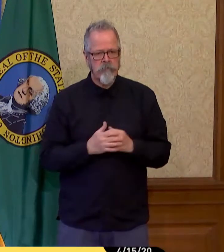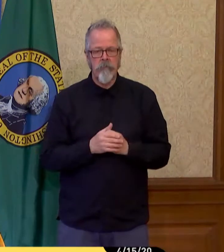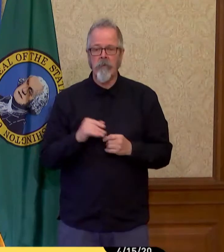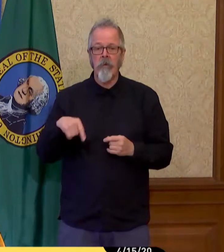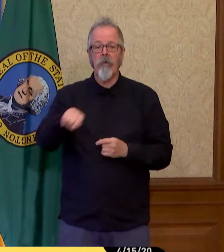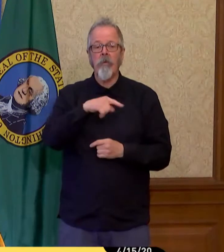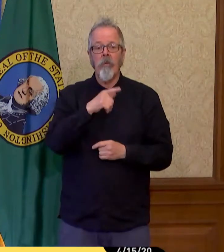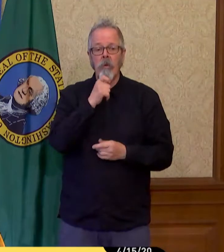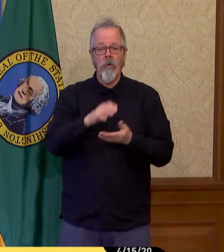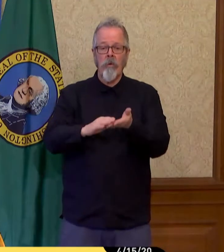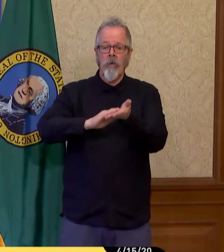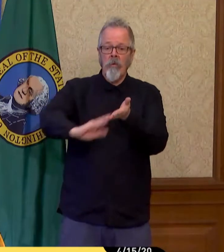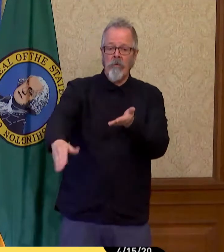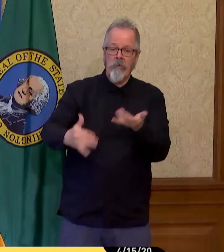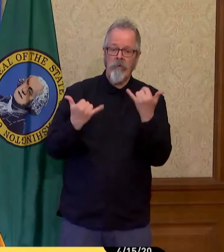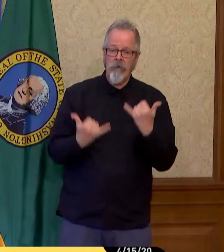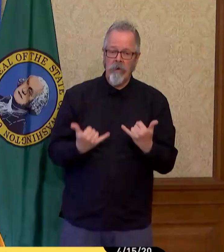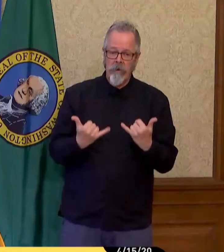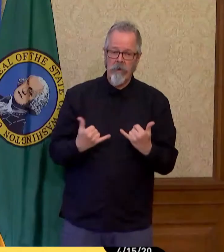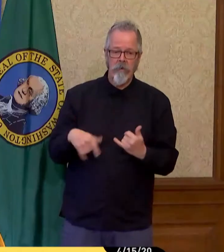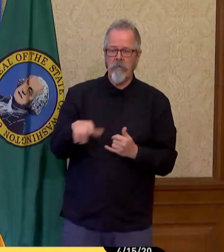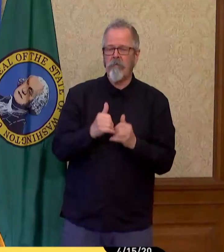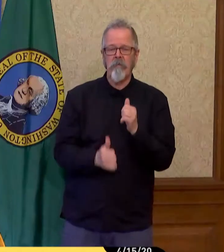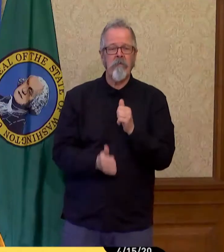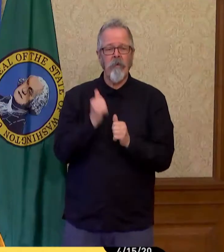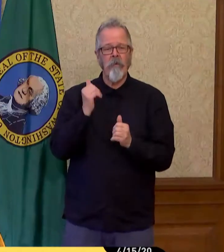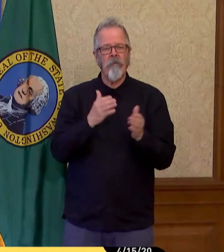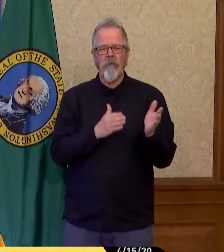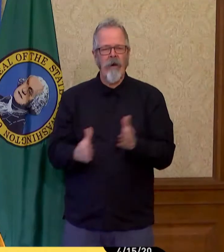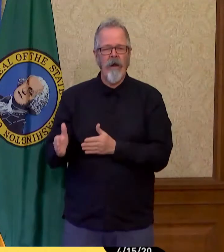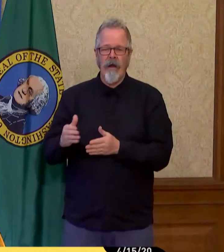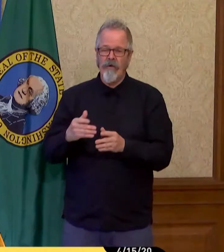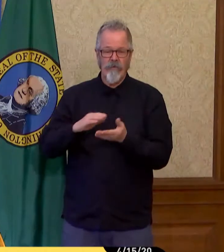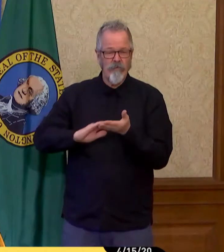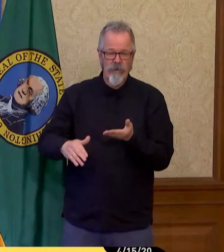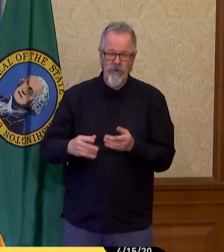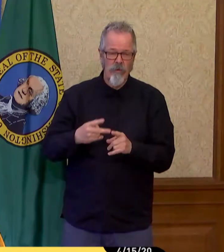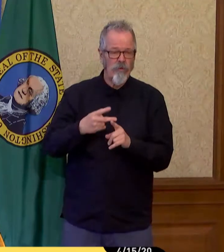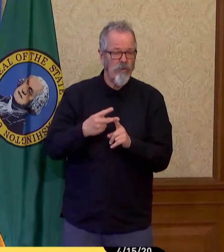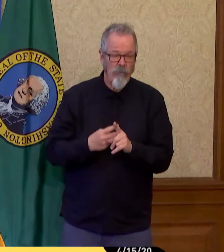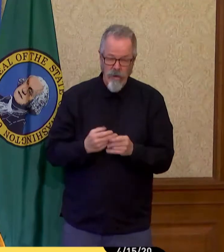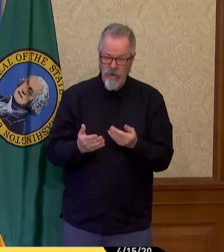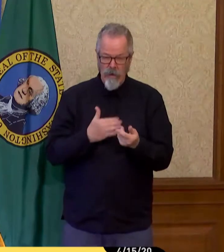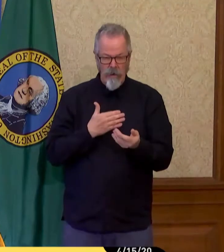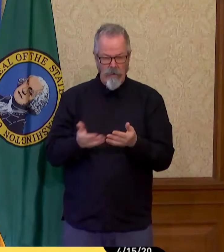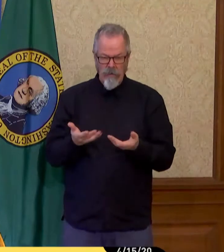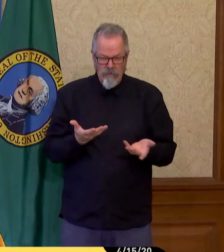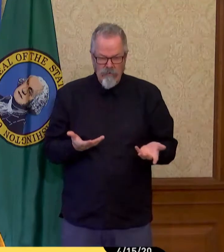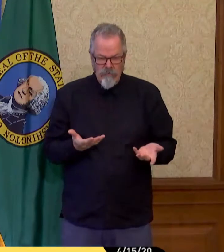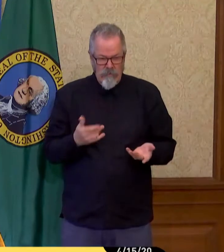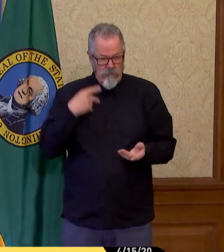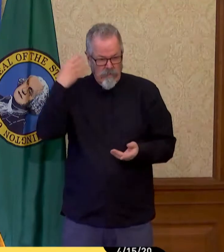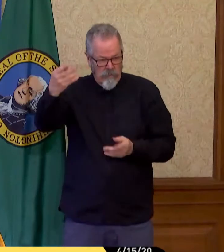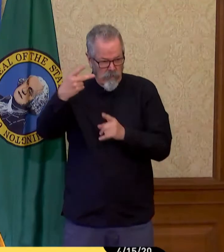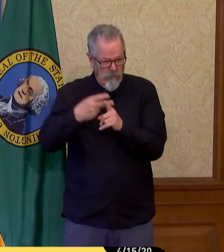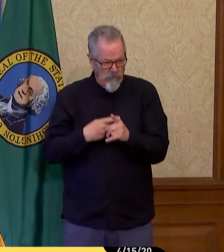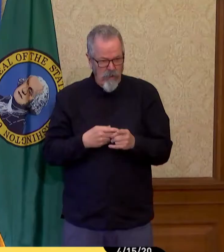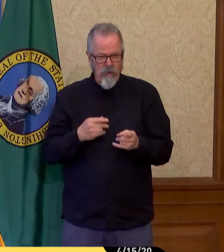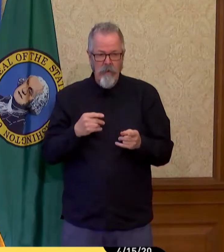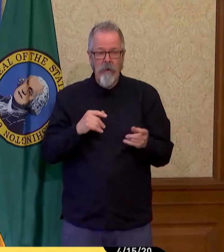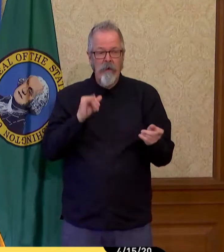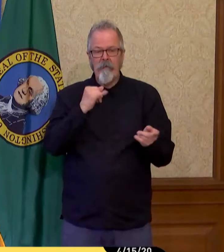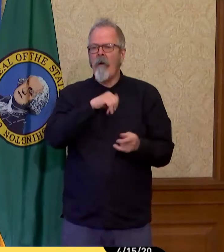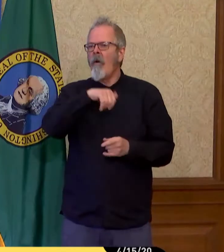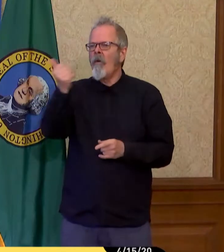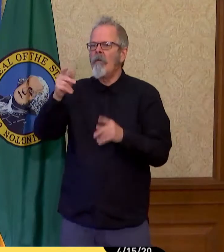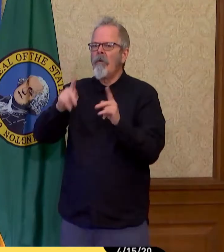next 2 months. Many of them already have plans for security after they leave, if you will, as to where they're going to live and the like. Many